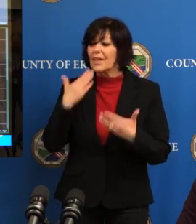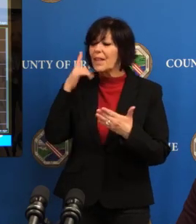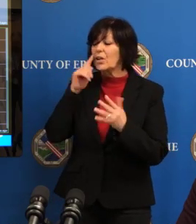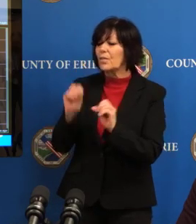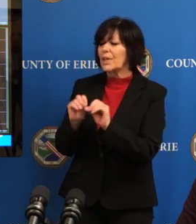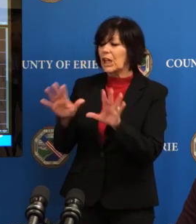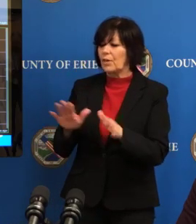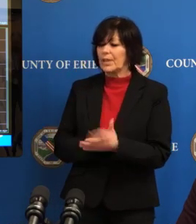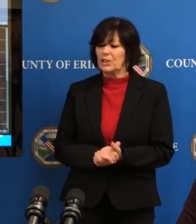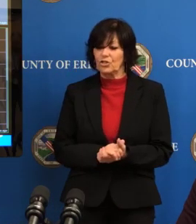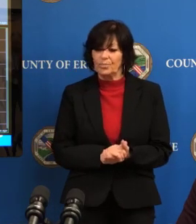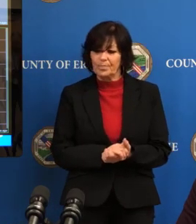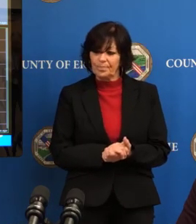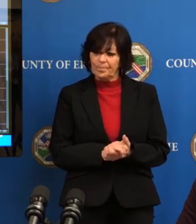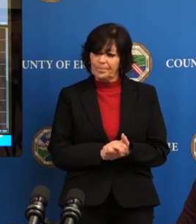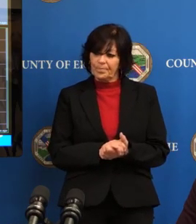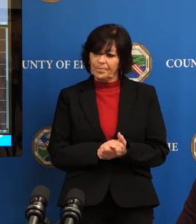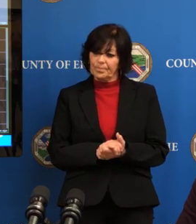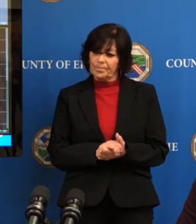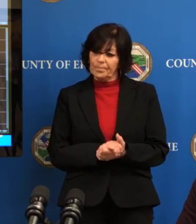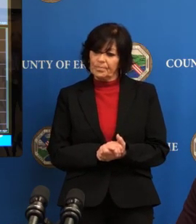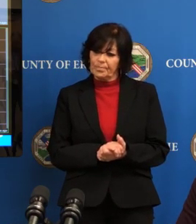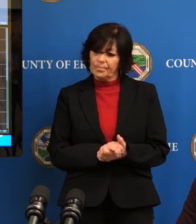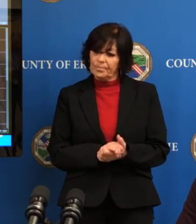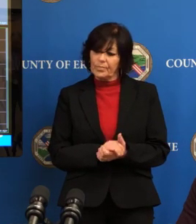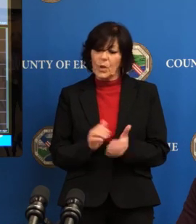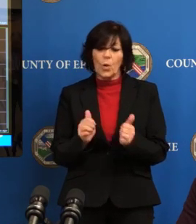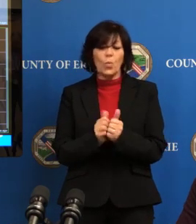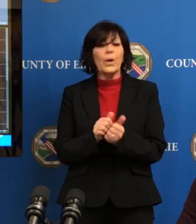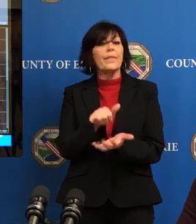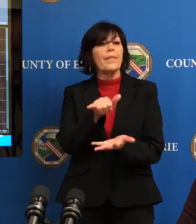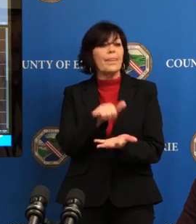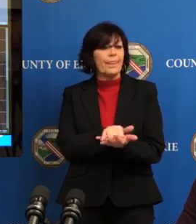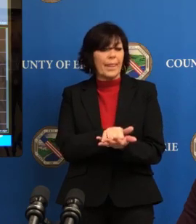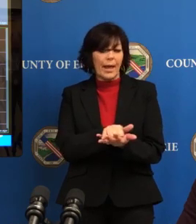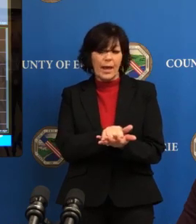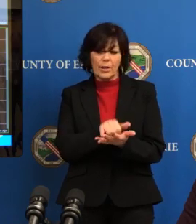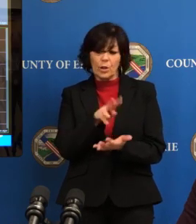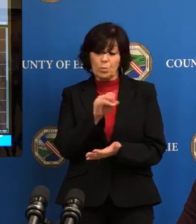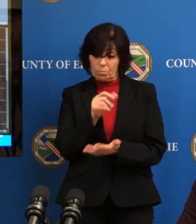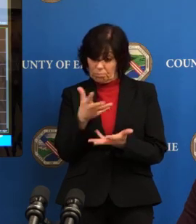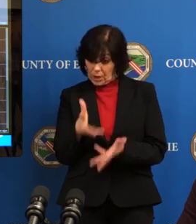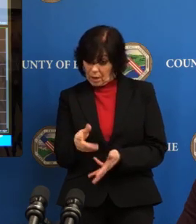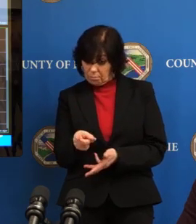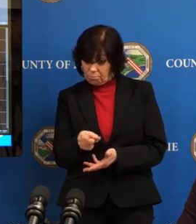clarification. Yeah. With that, Brandon Lewis, are you set?